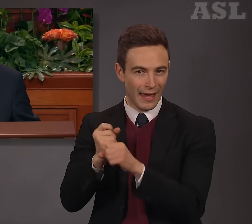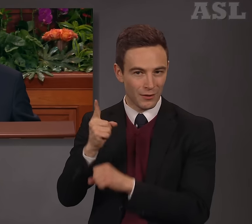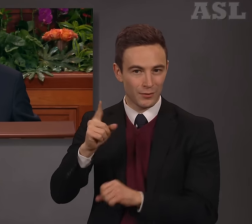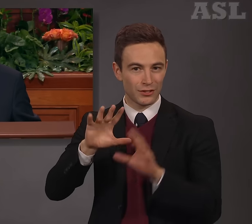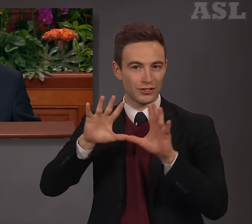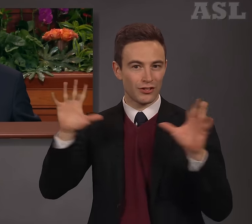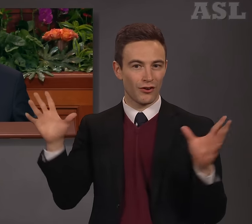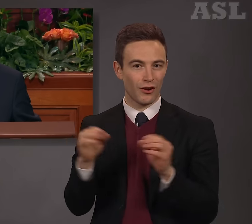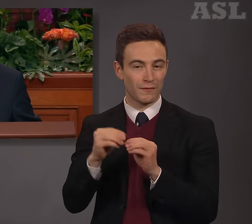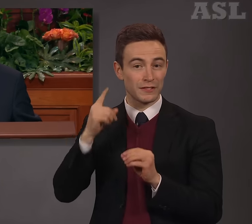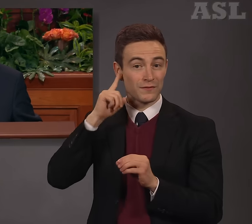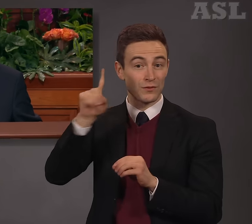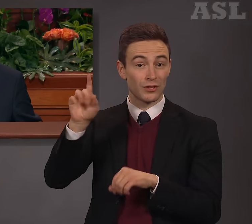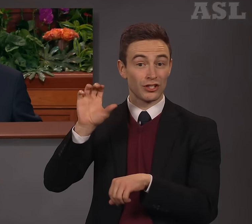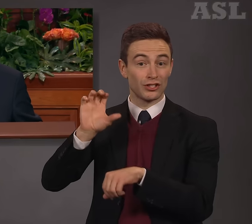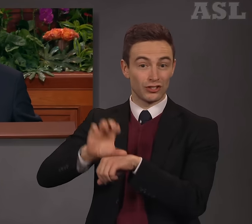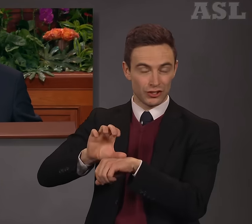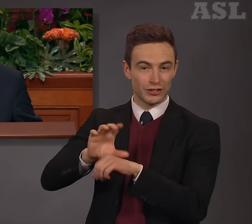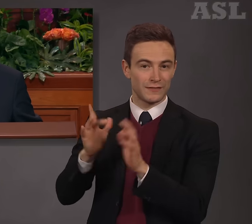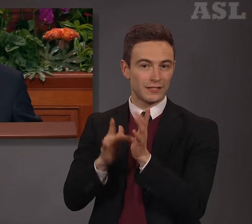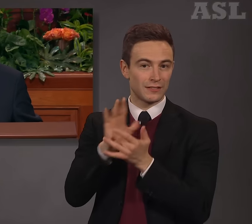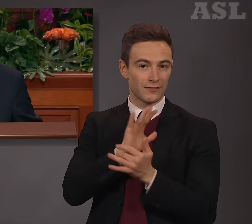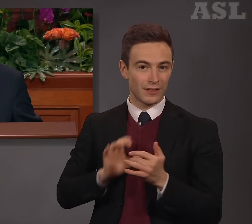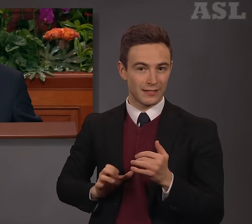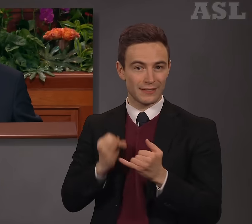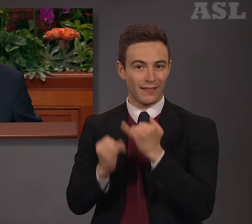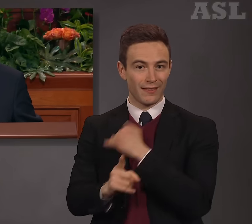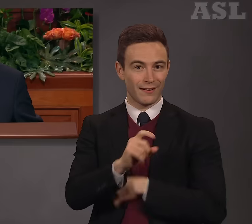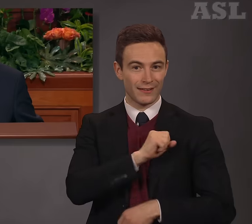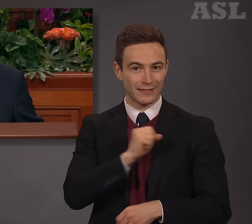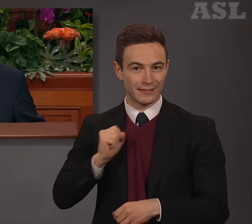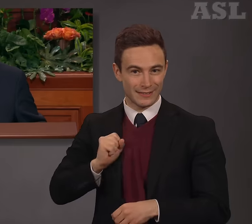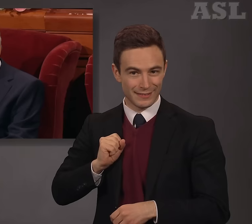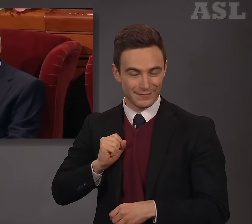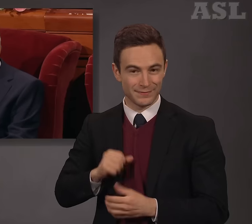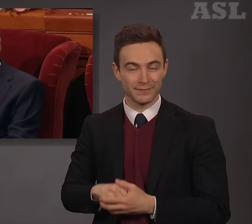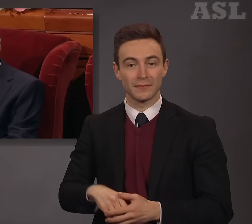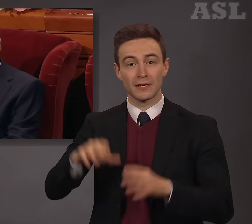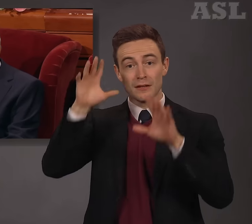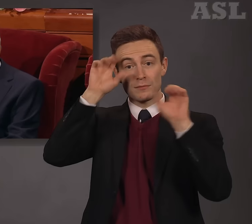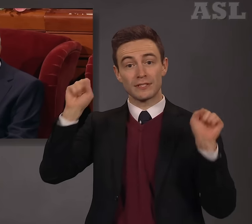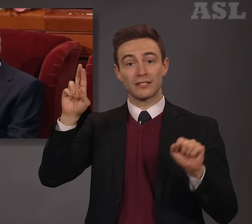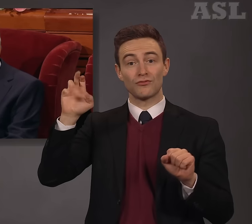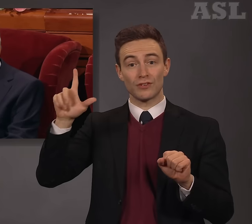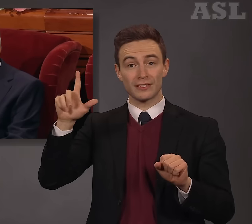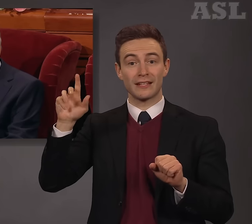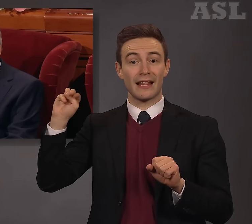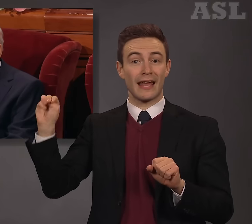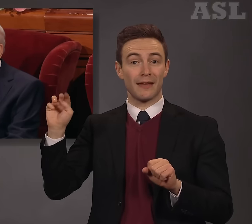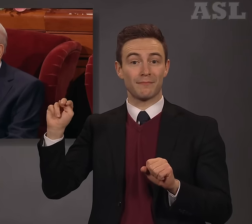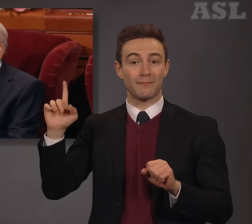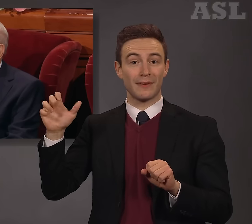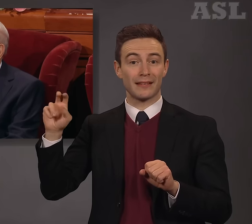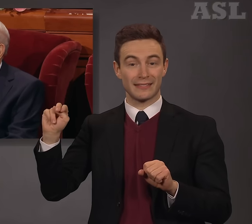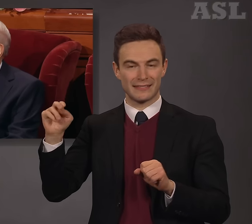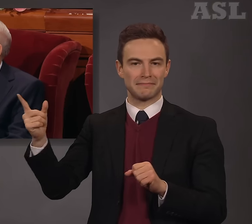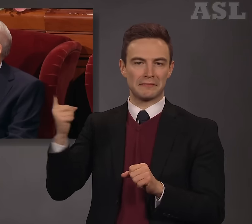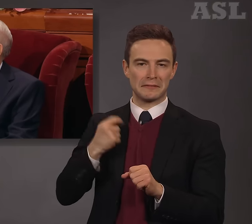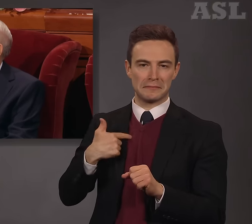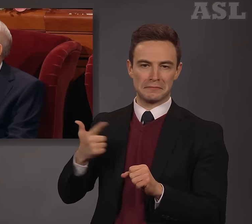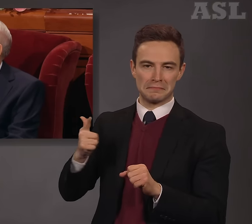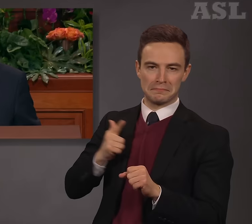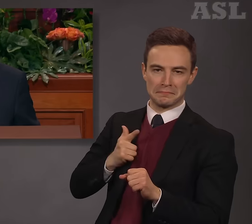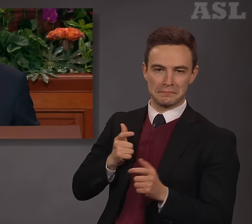Conference of The Church of Jesus Christ of Latter-day Saints. President Russell M. Nelson has asked me to conduct this